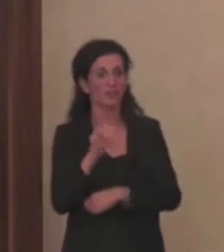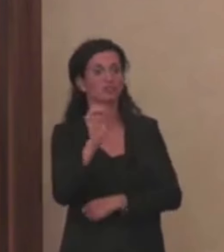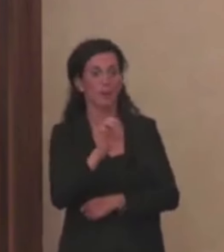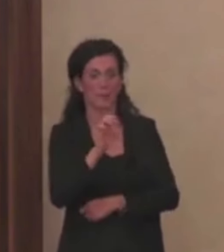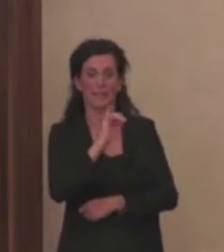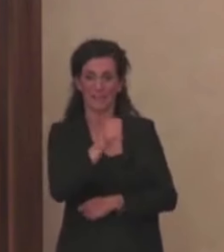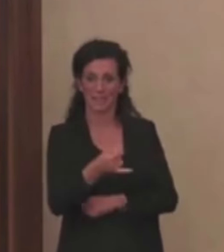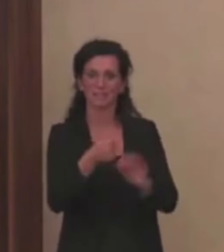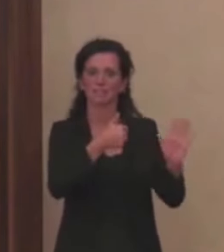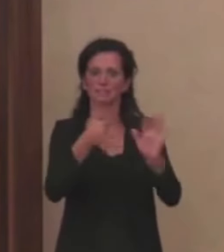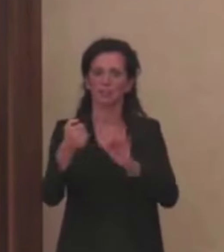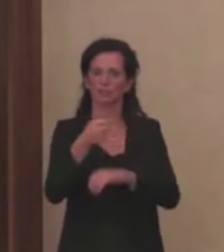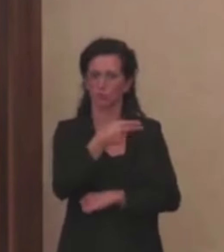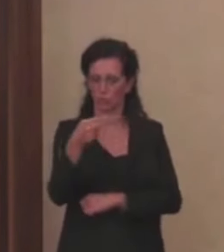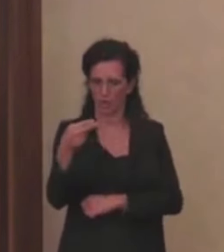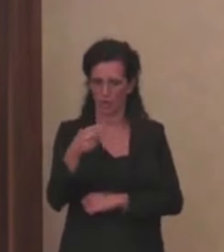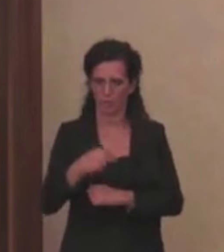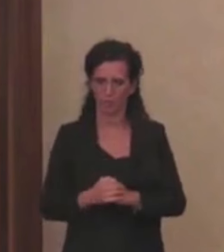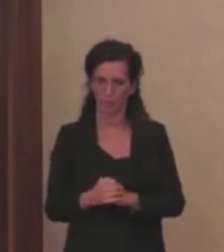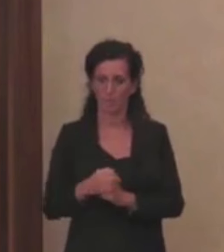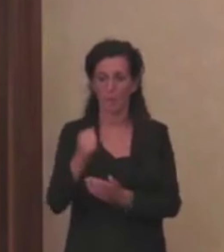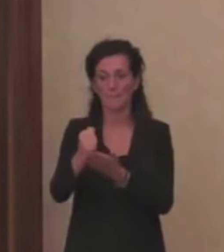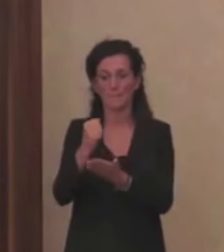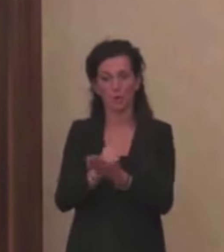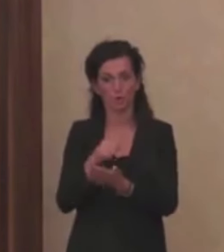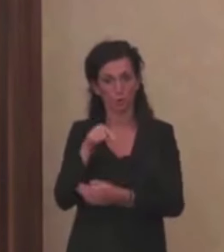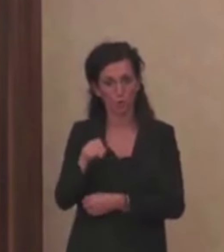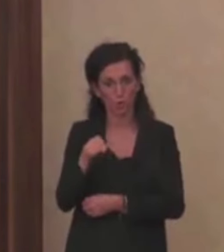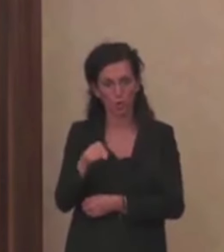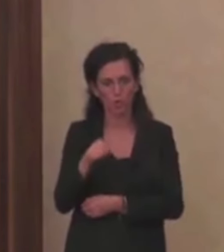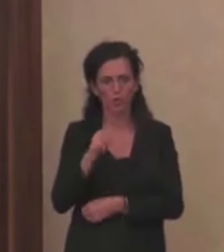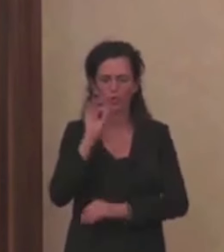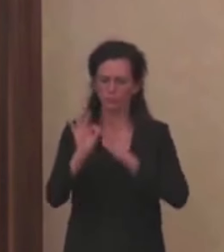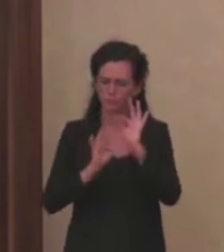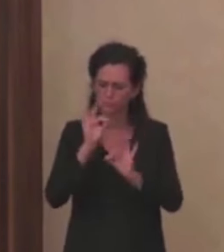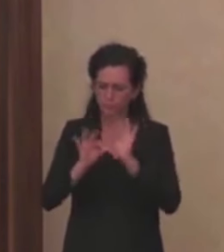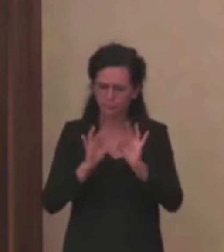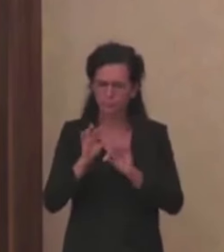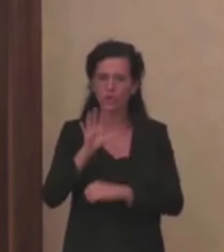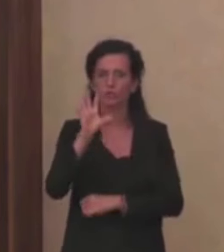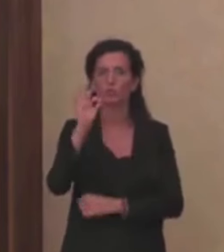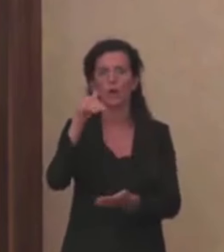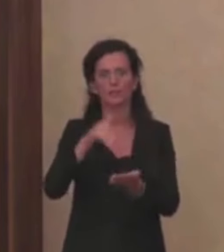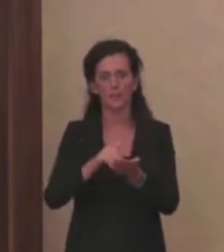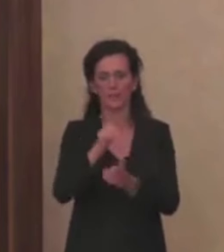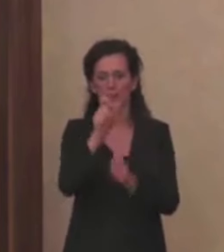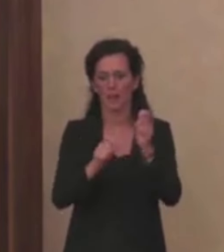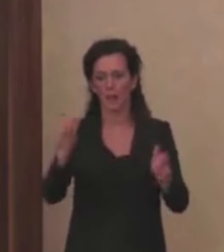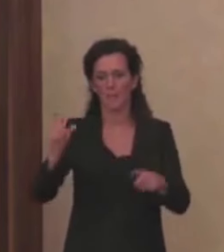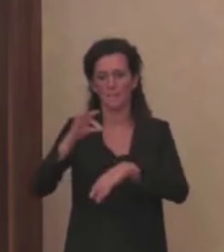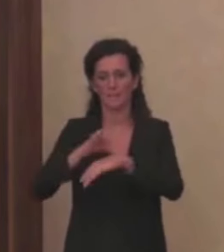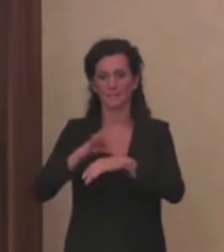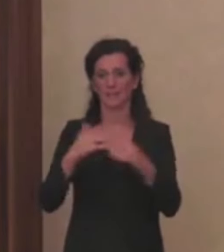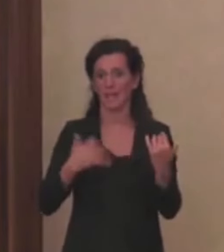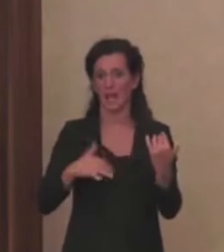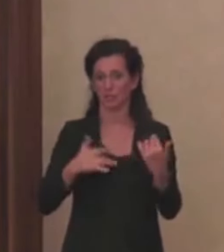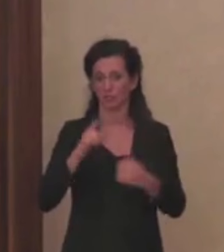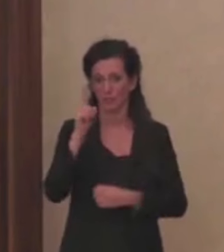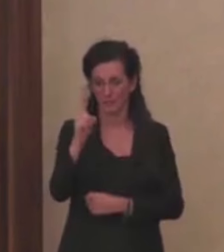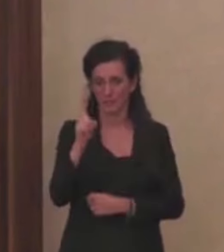around 600 euros. With these protocols, we treated more than 50,000 patients in